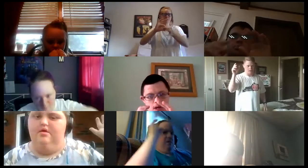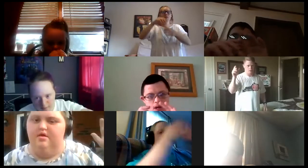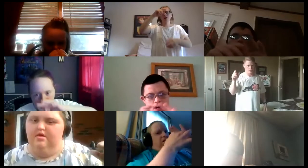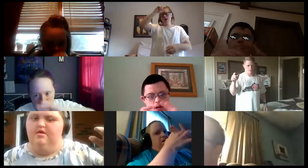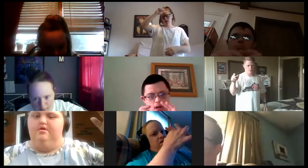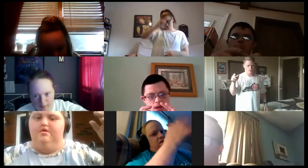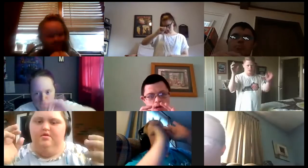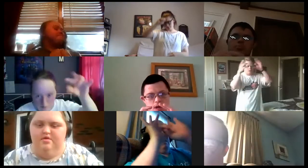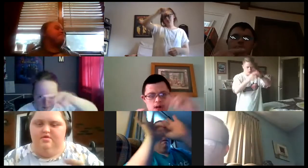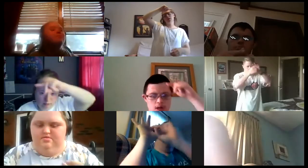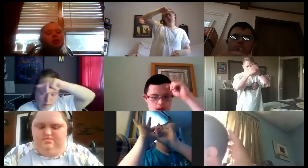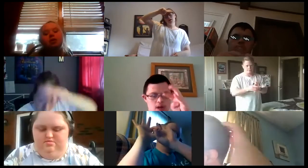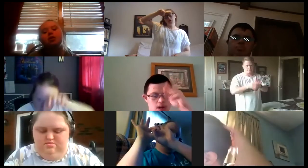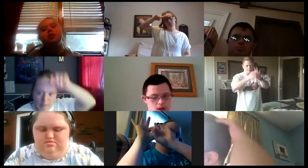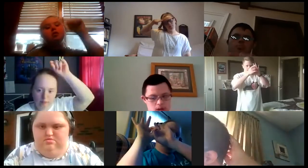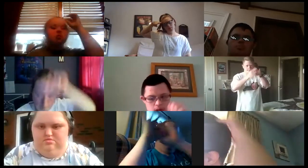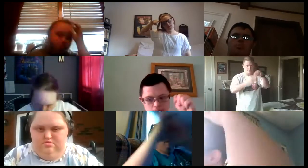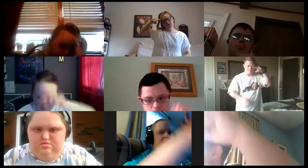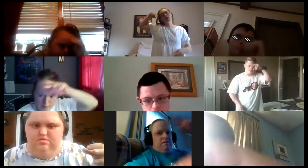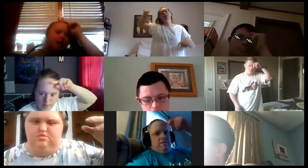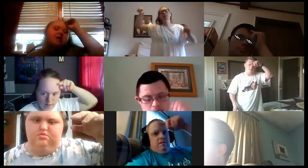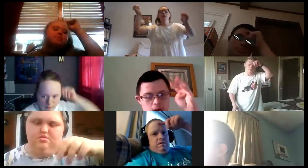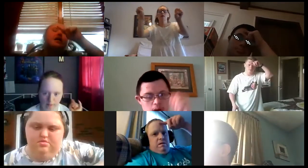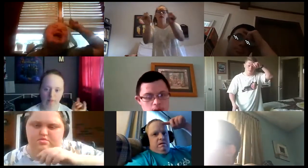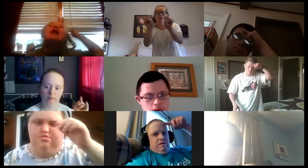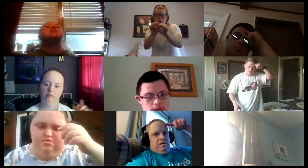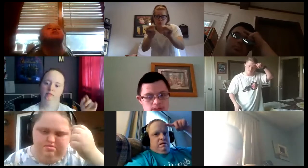is mad at black